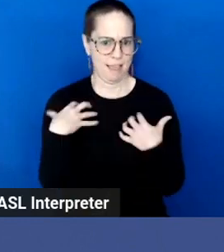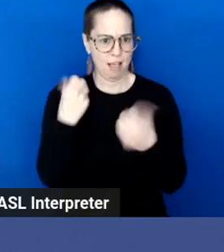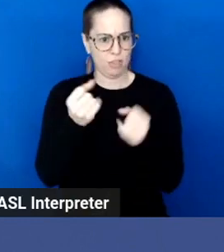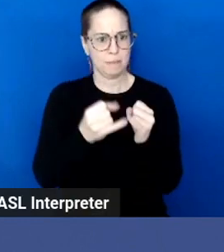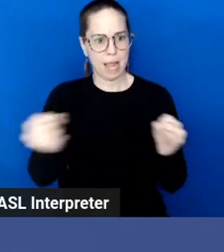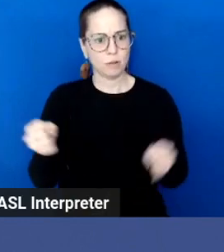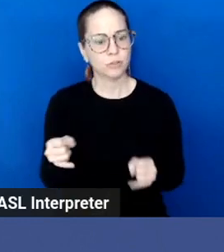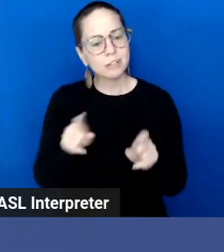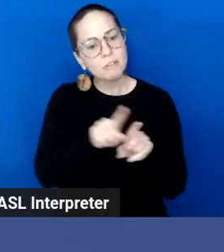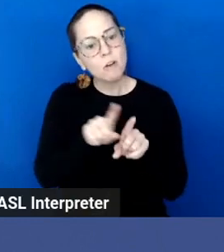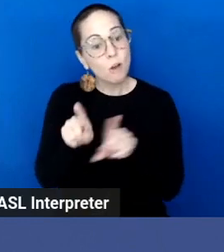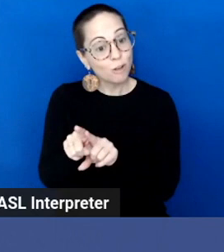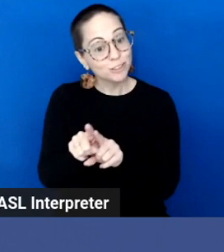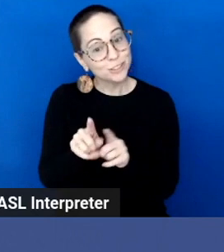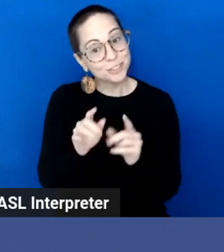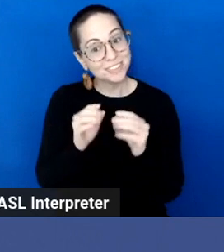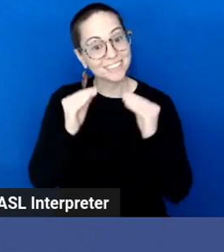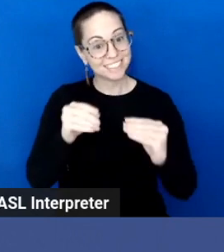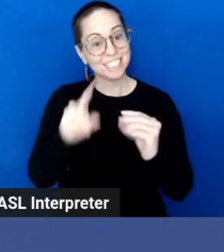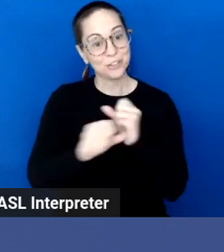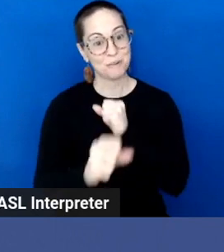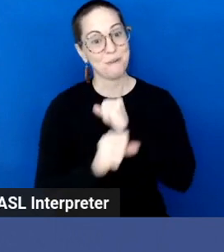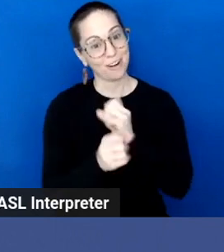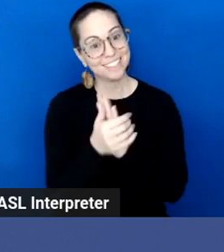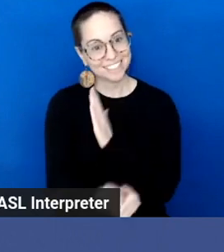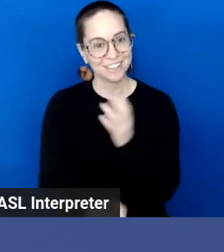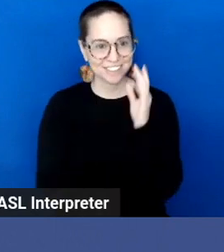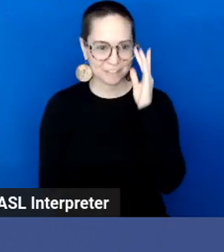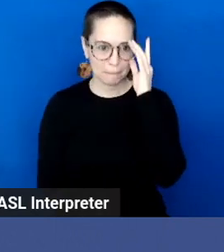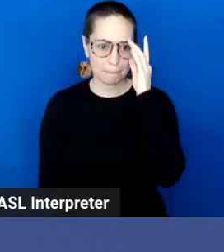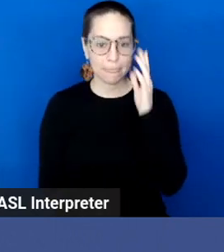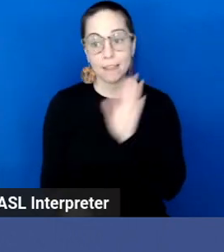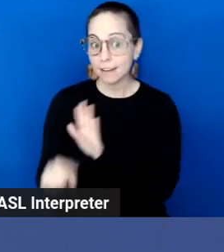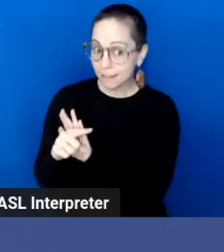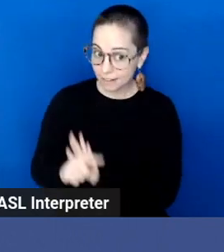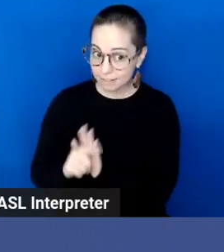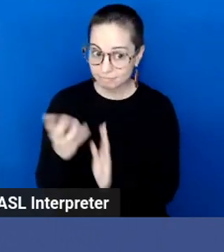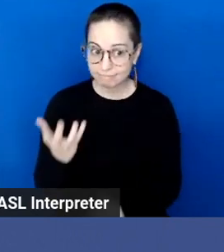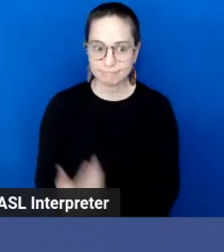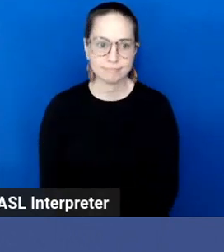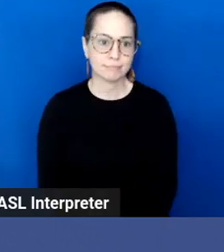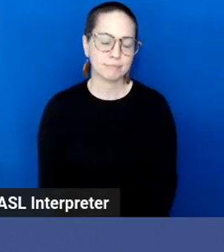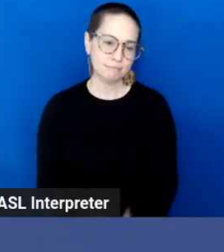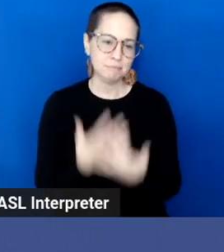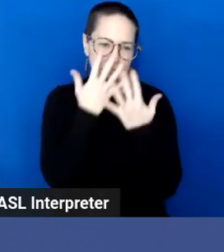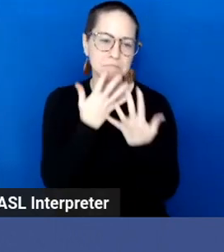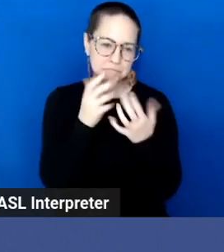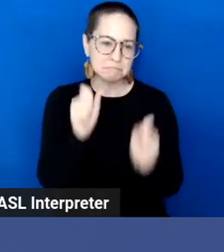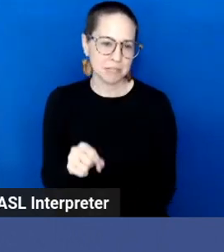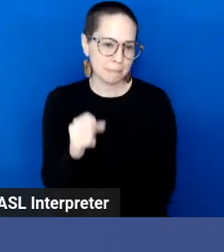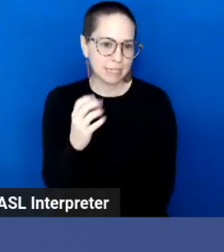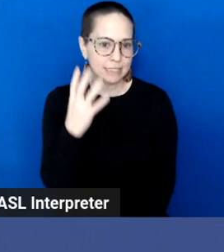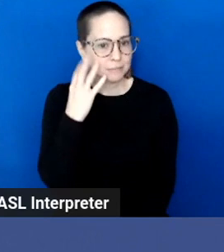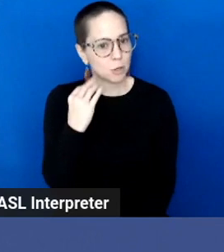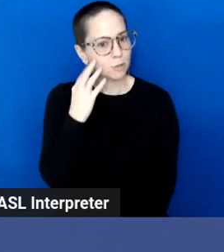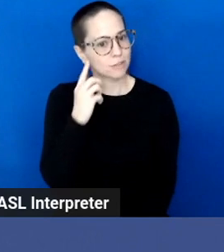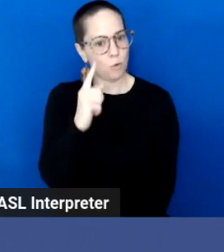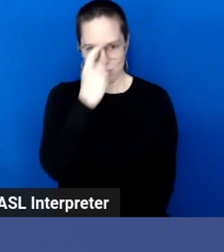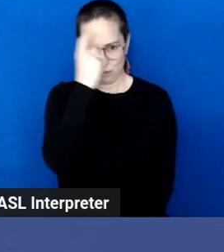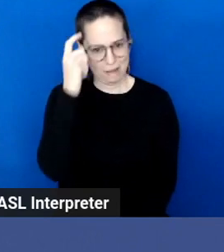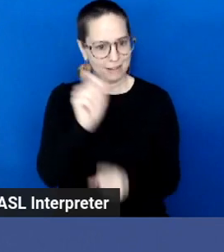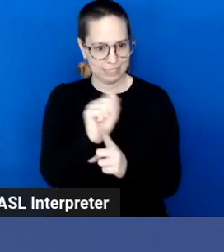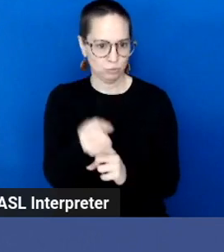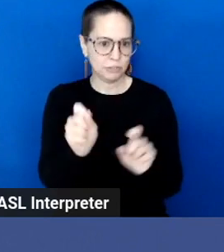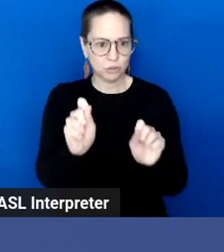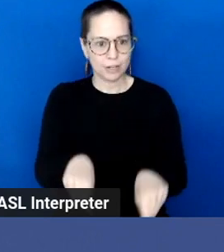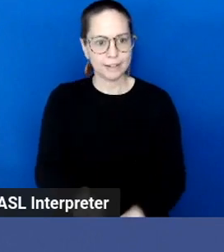also can teach you marketing skills. As for the negatives, unfortunately, you can be exposed to some traumatic